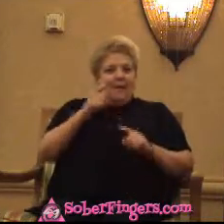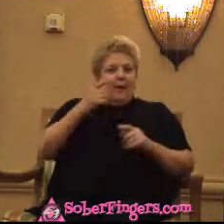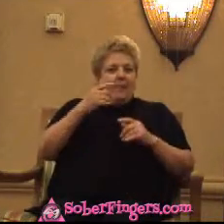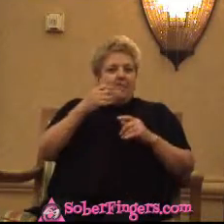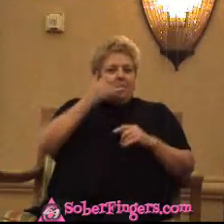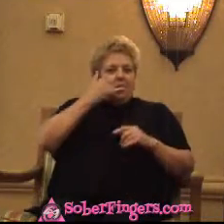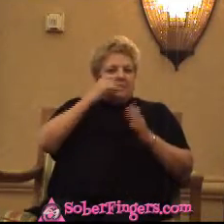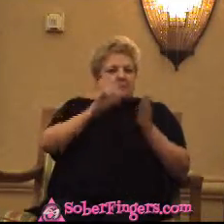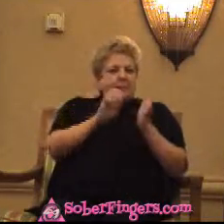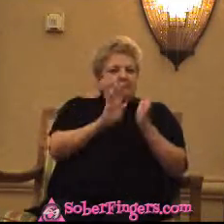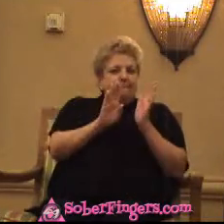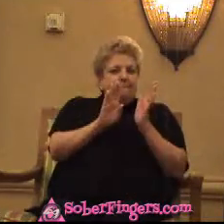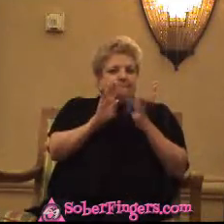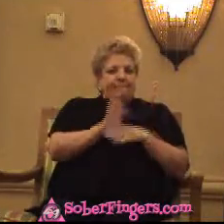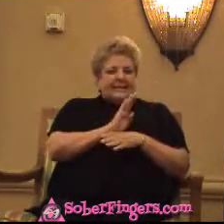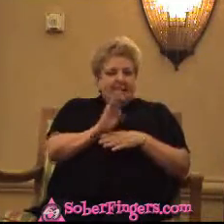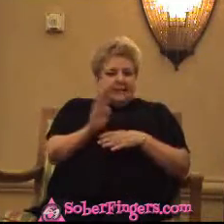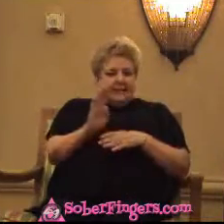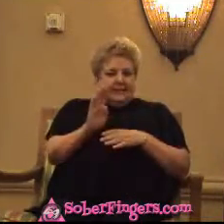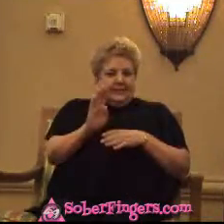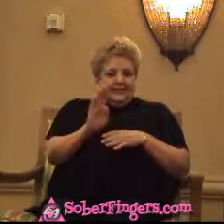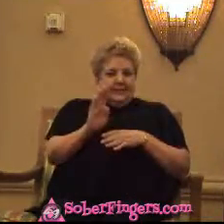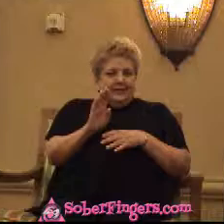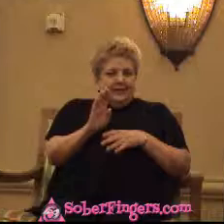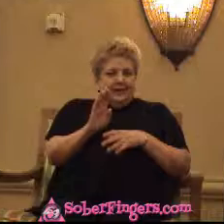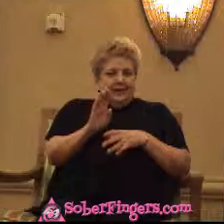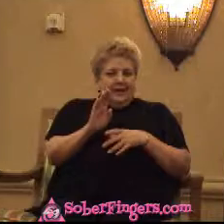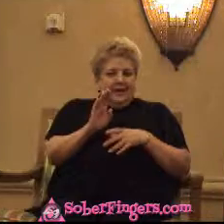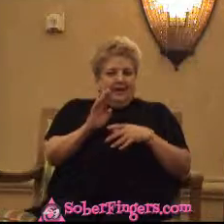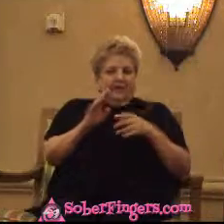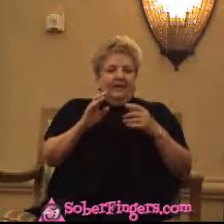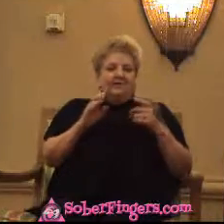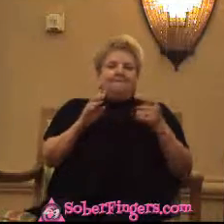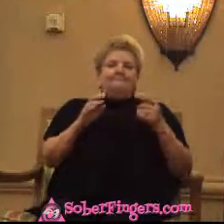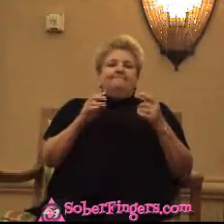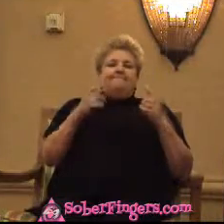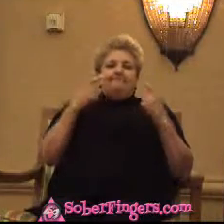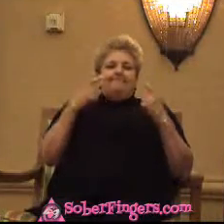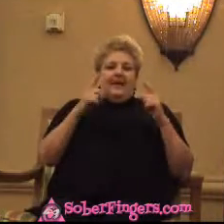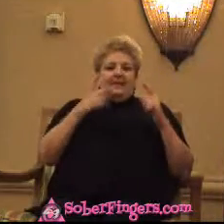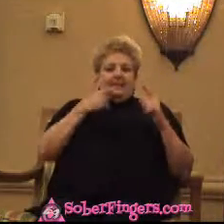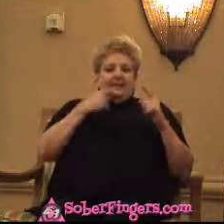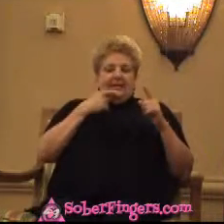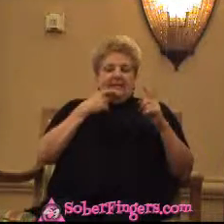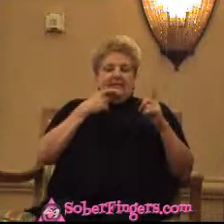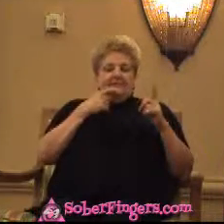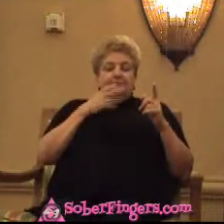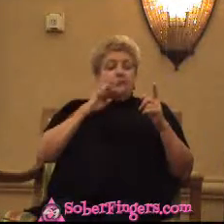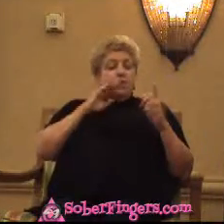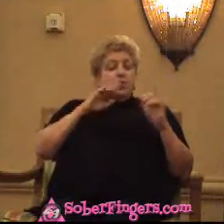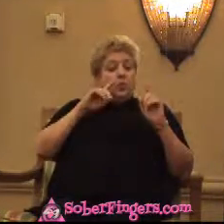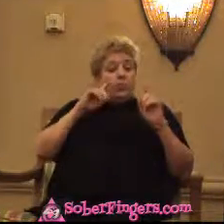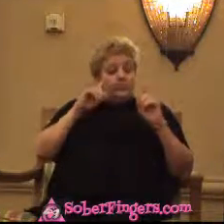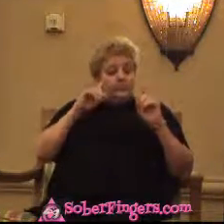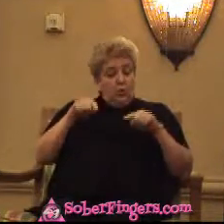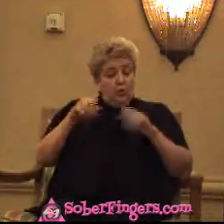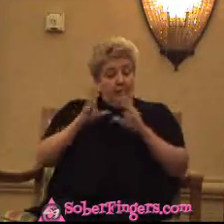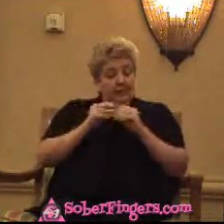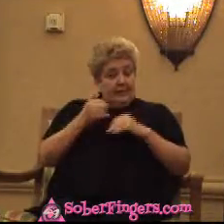Finally got through, the lady talked to me and said, can you come to a meeting tonight? And I said, well, I'd like to, but I've got a previous commitment, I gotta go see Liberace, and